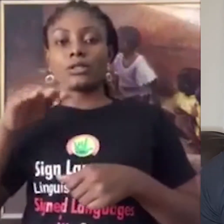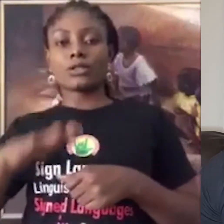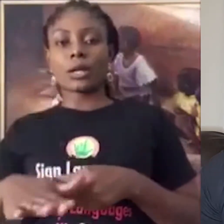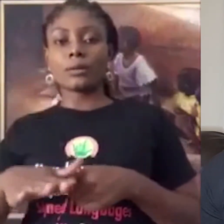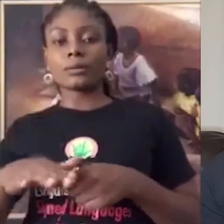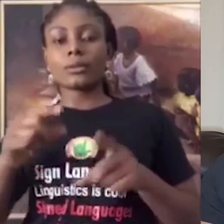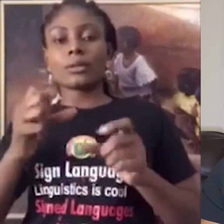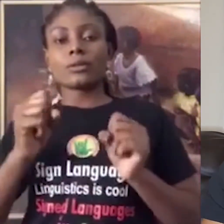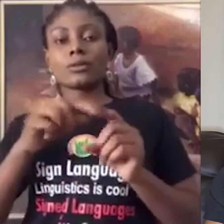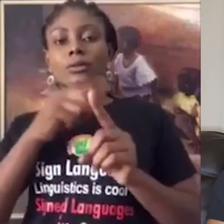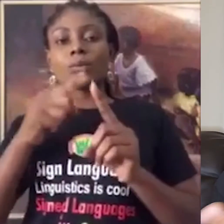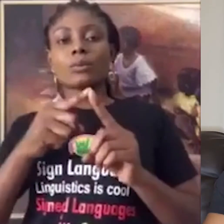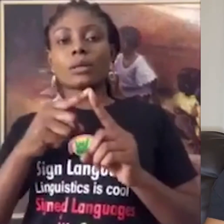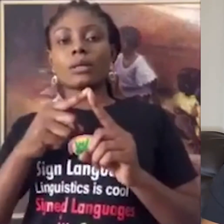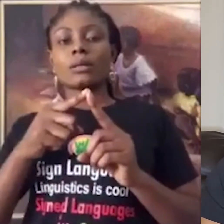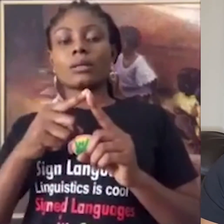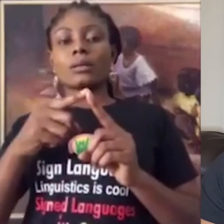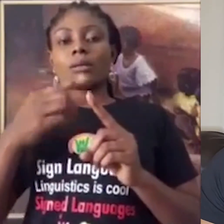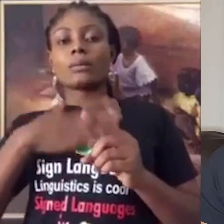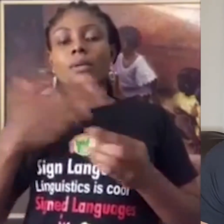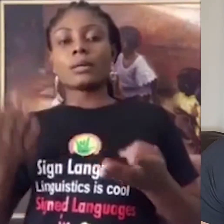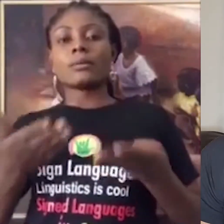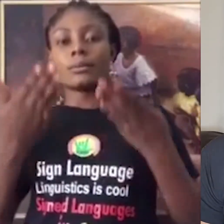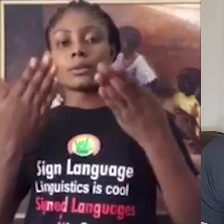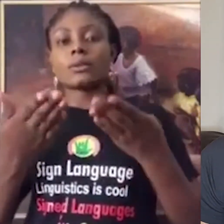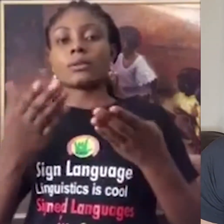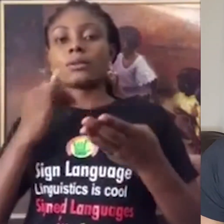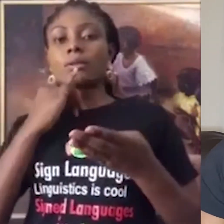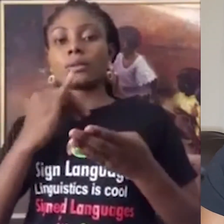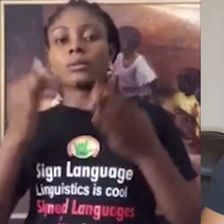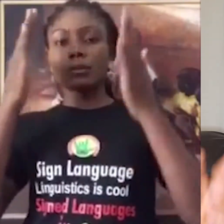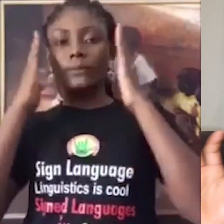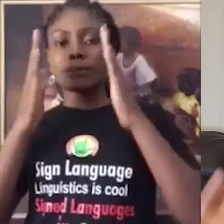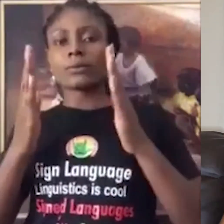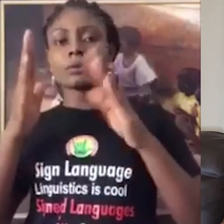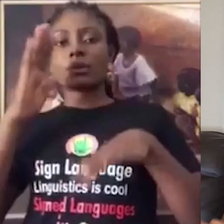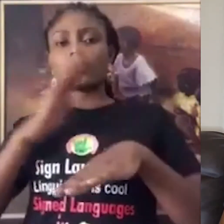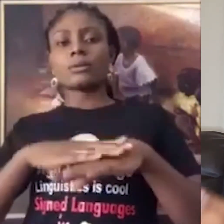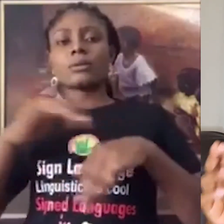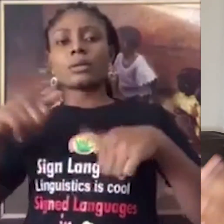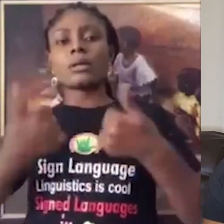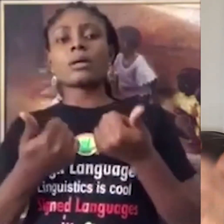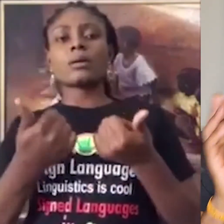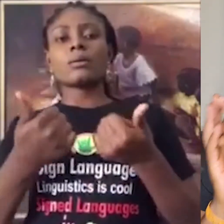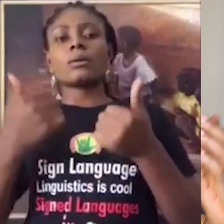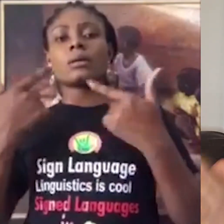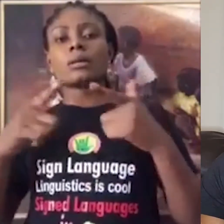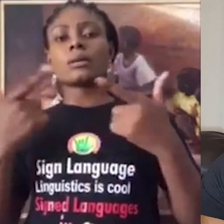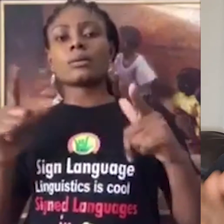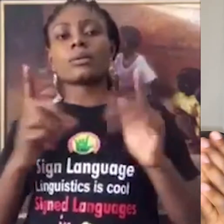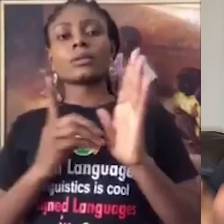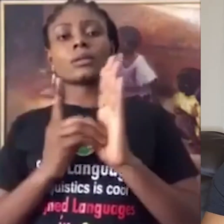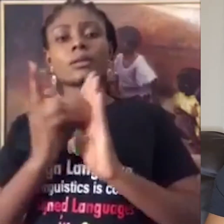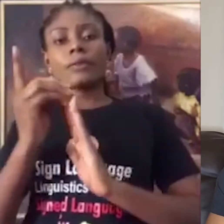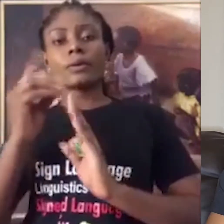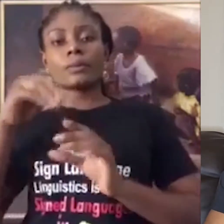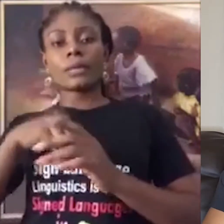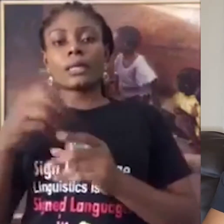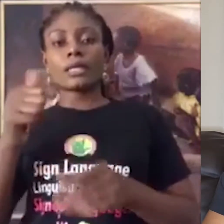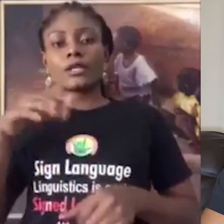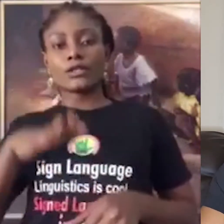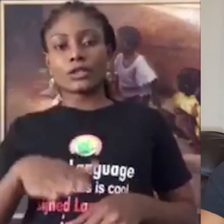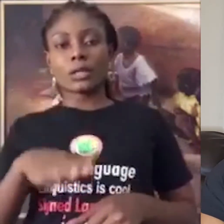speech. And so my presentation today is focusing on how language